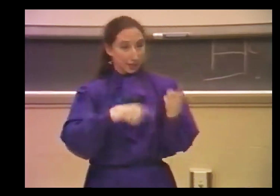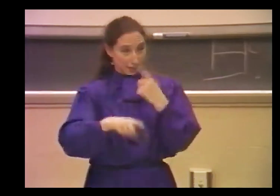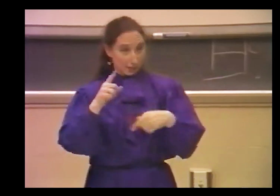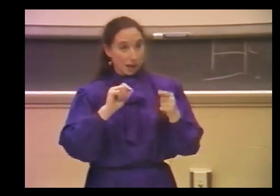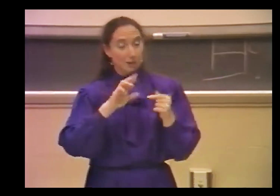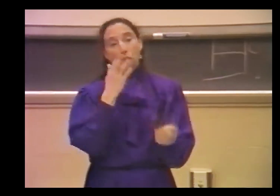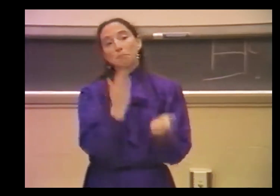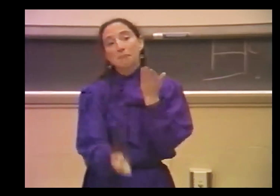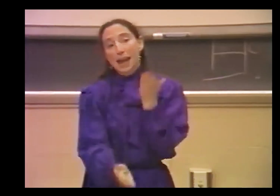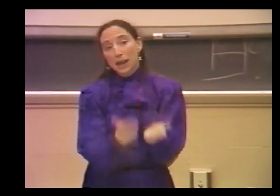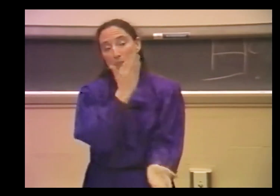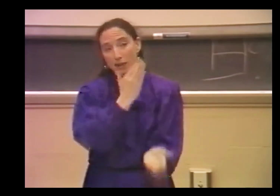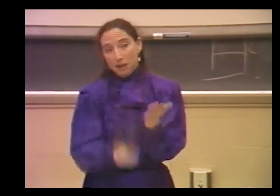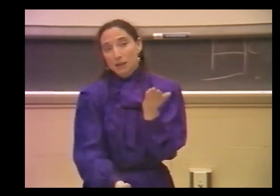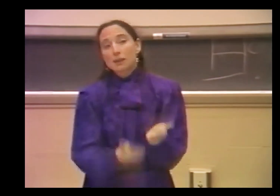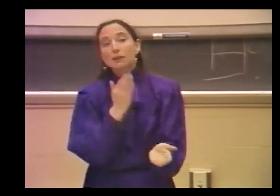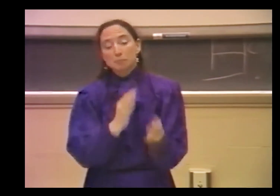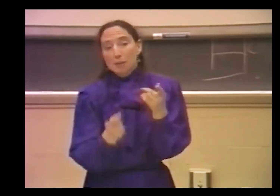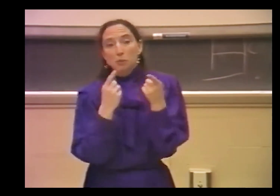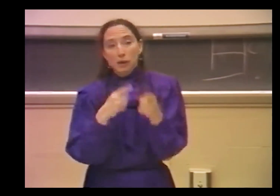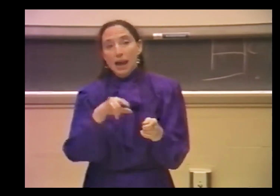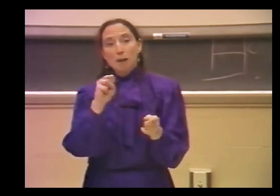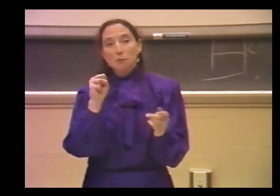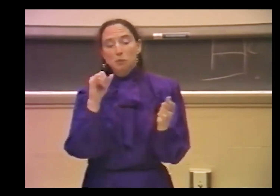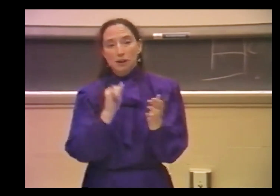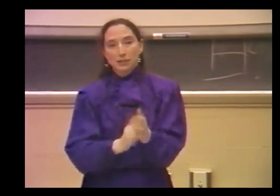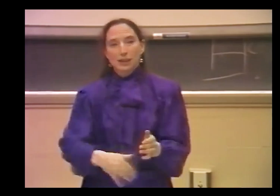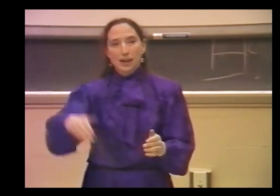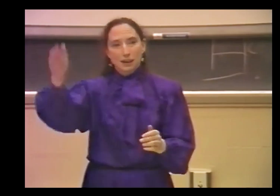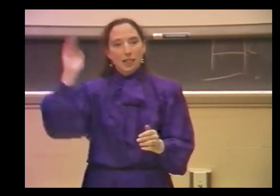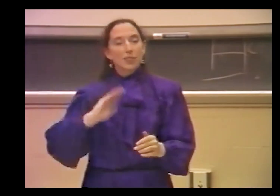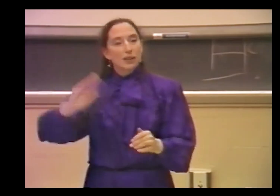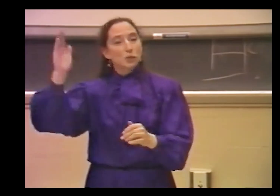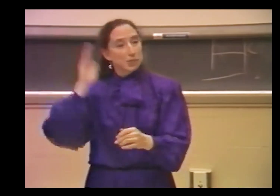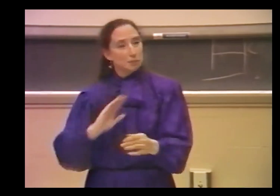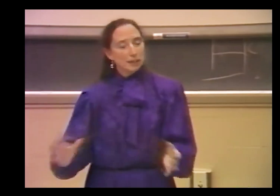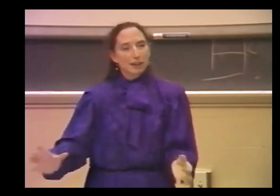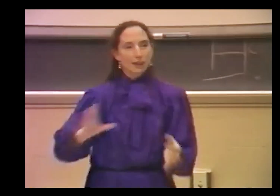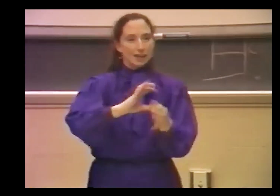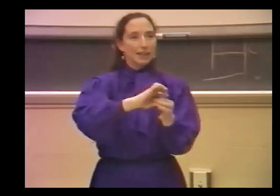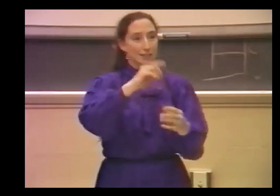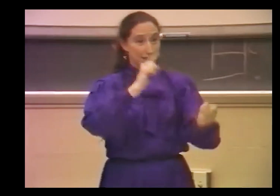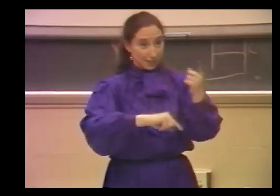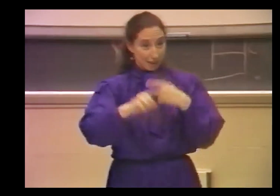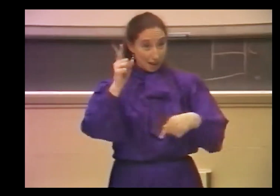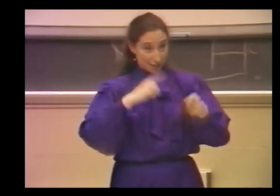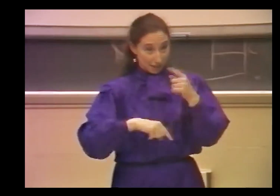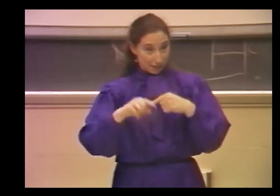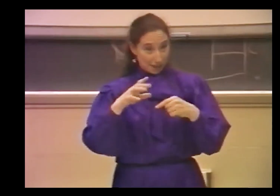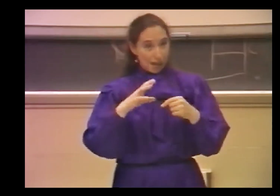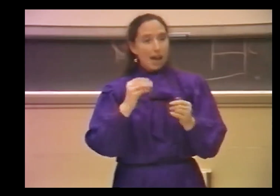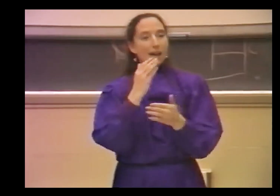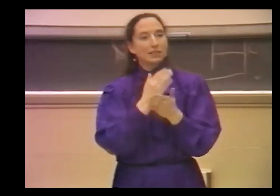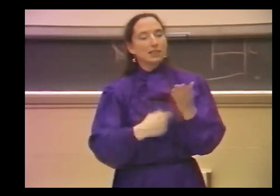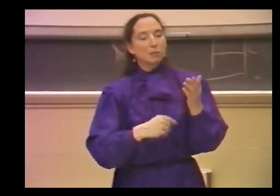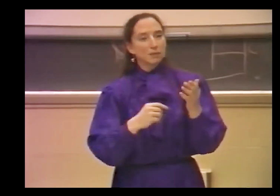to sign, or maybe what happened was that they used to be connected to signs and some of